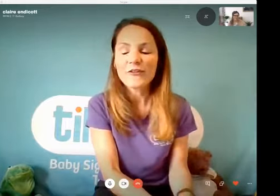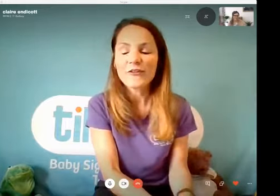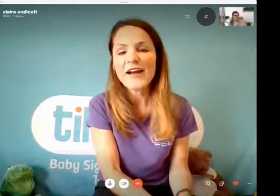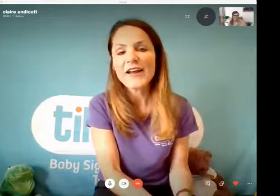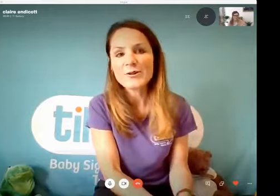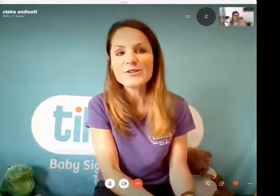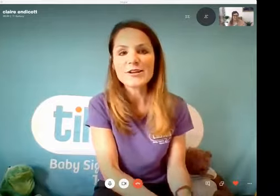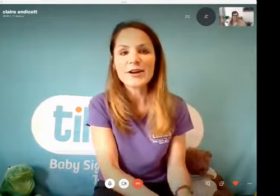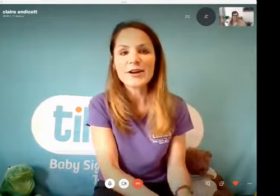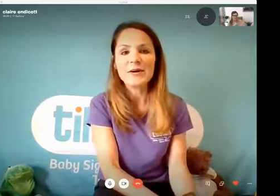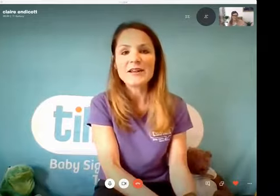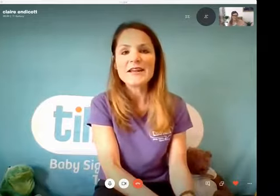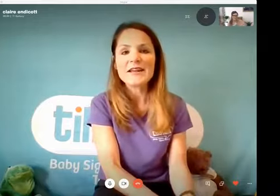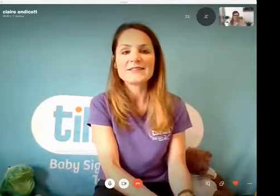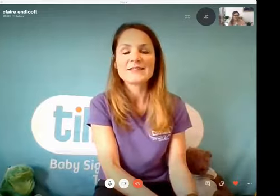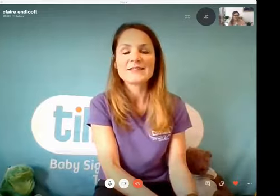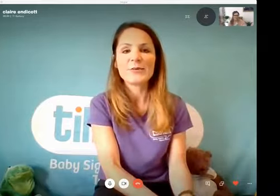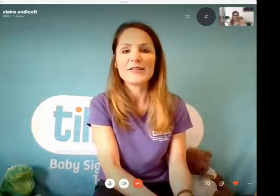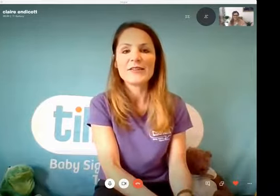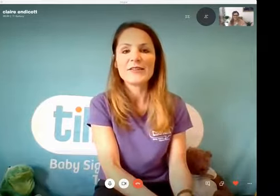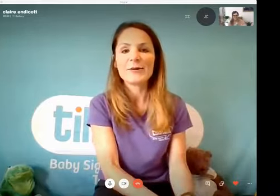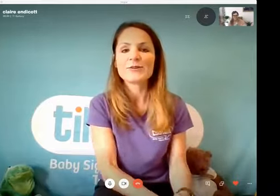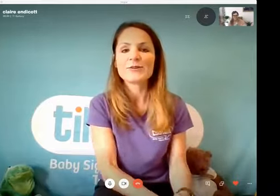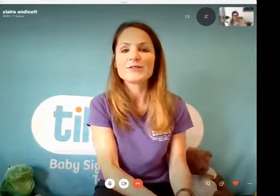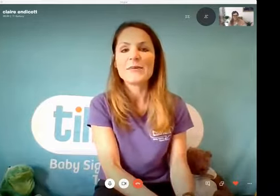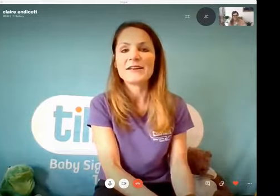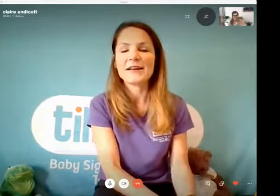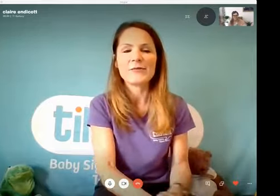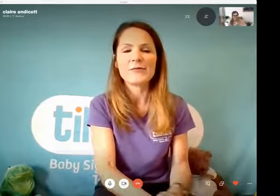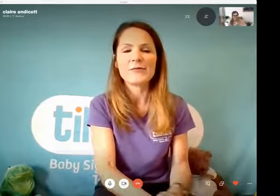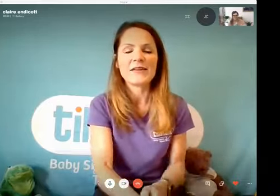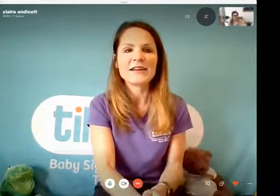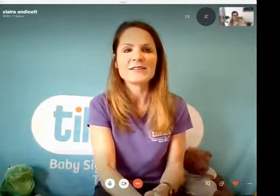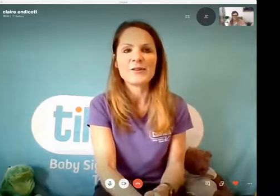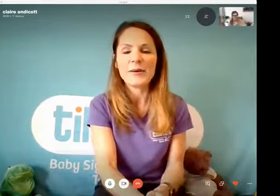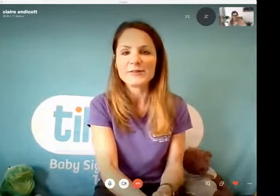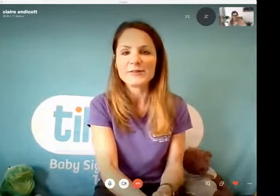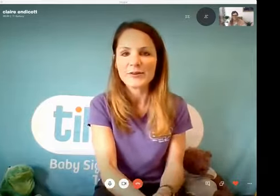just started my E-classes with a little boy called Jimmy, and I know he's only about 12 weeks old.